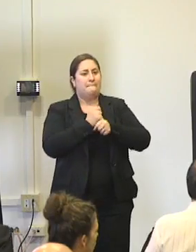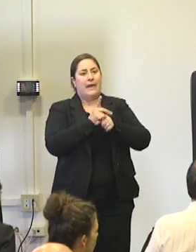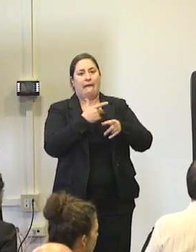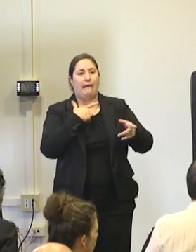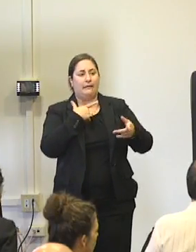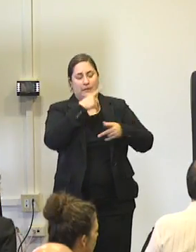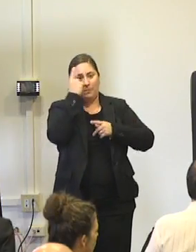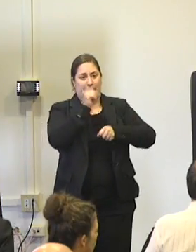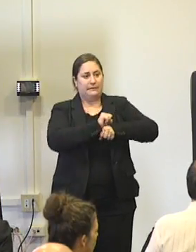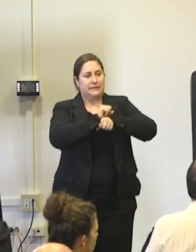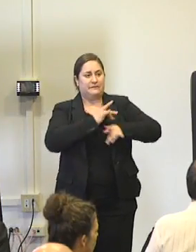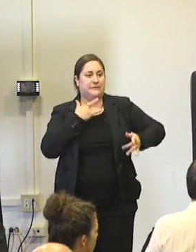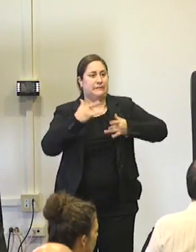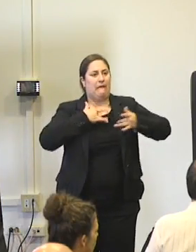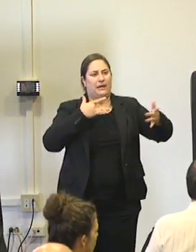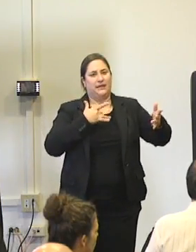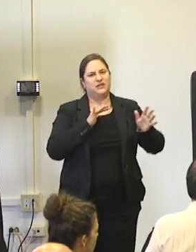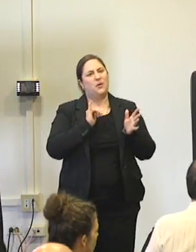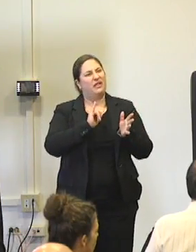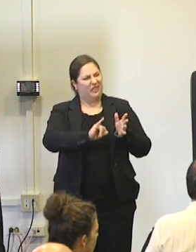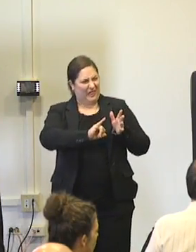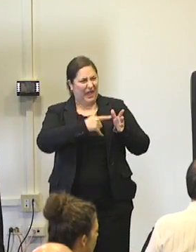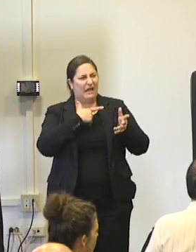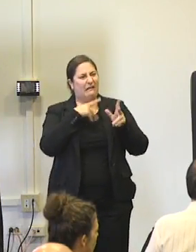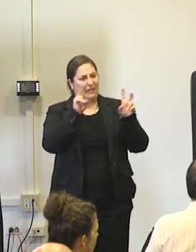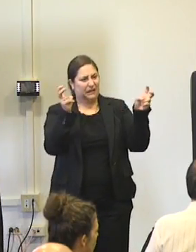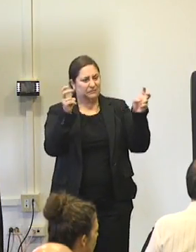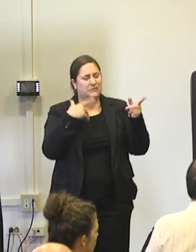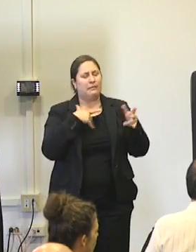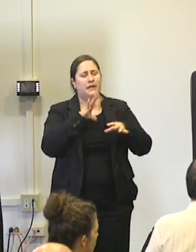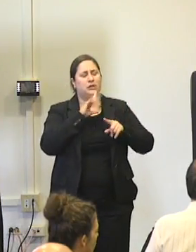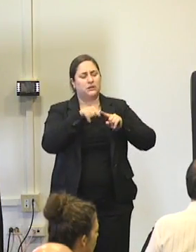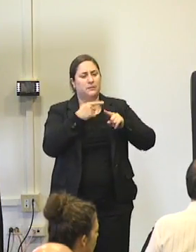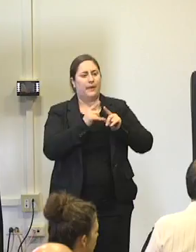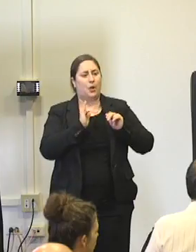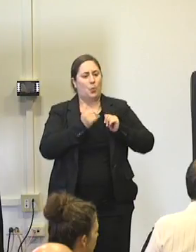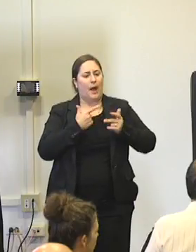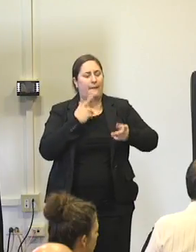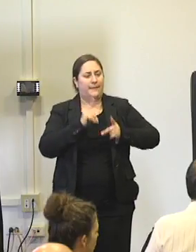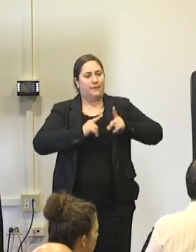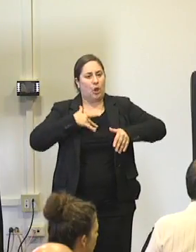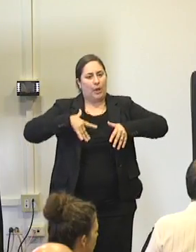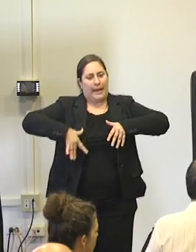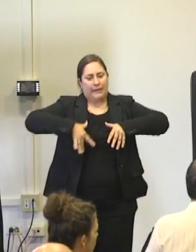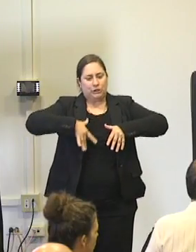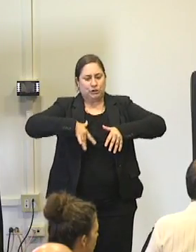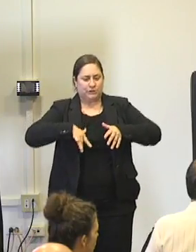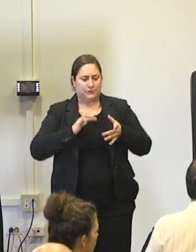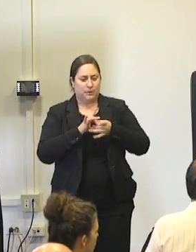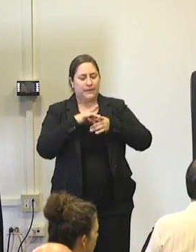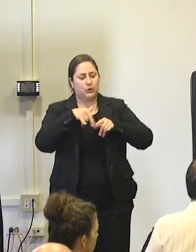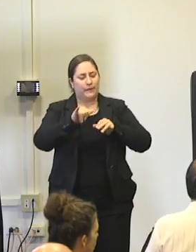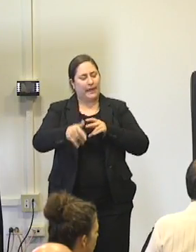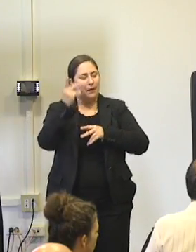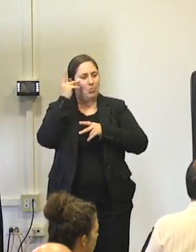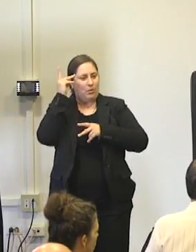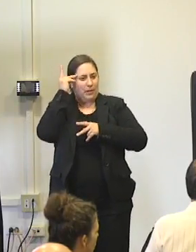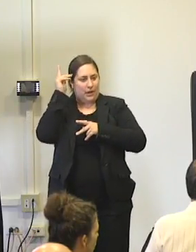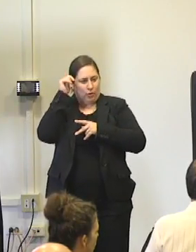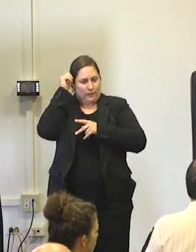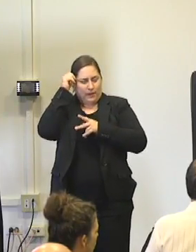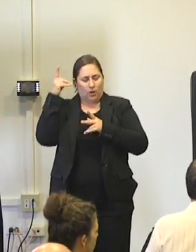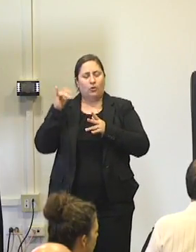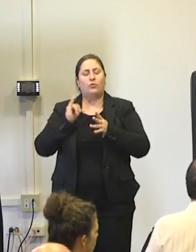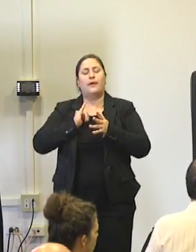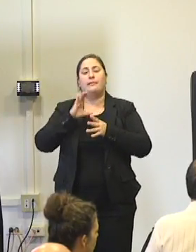sort of foundational sort of anxiety that's in the service of this politic. The long civil rights